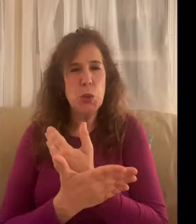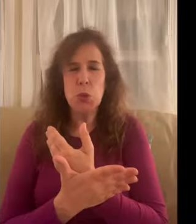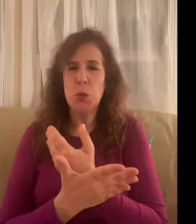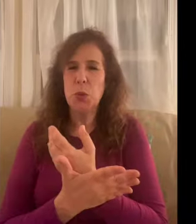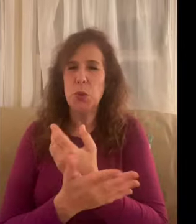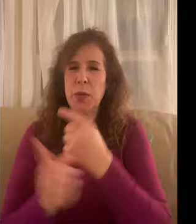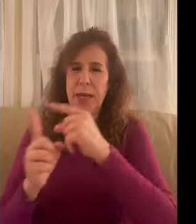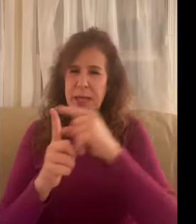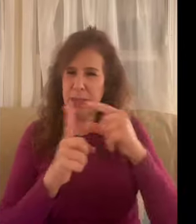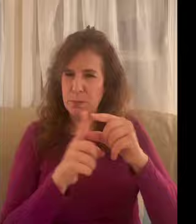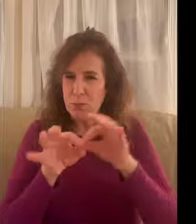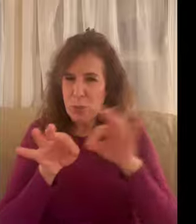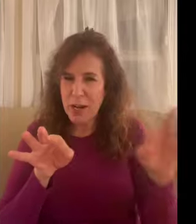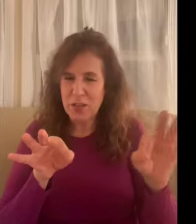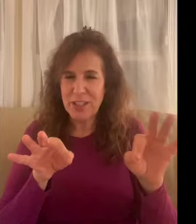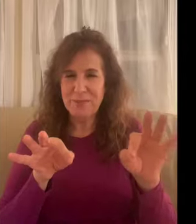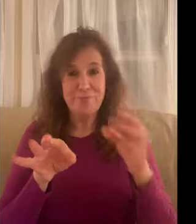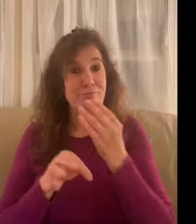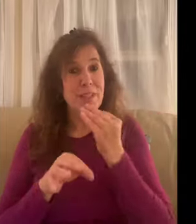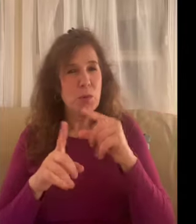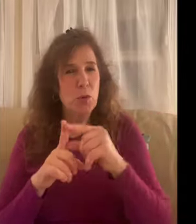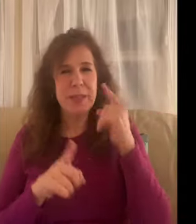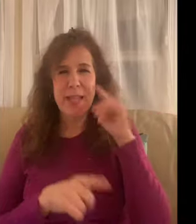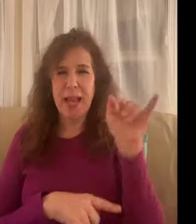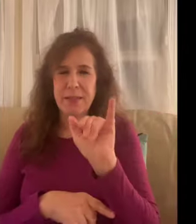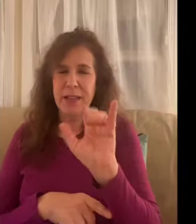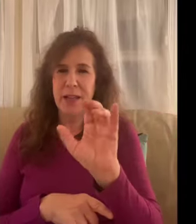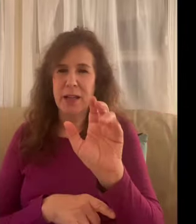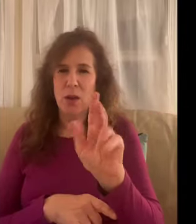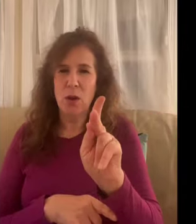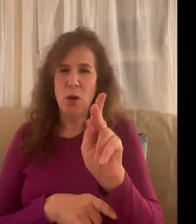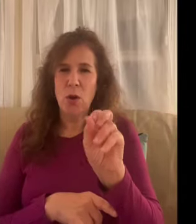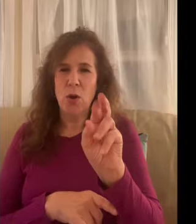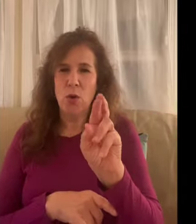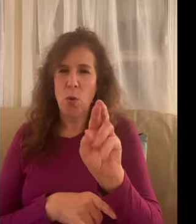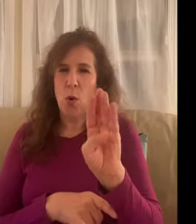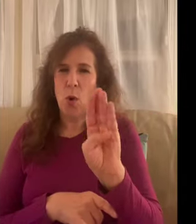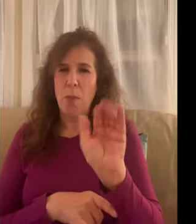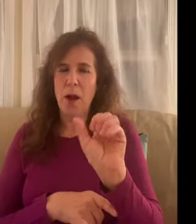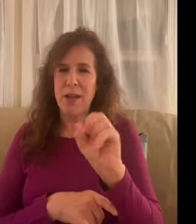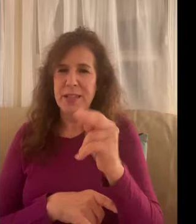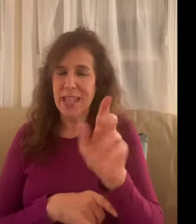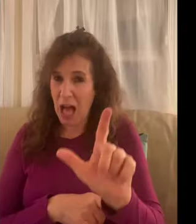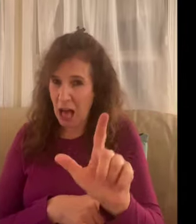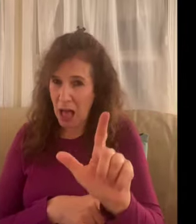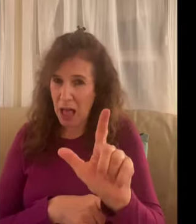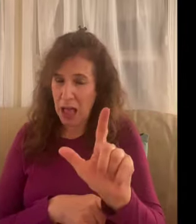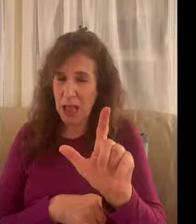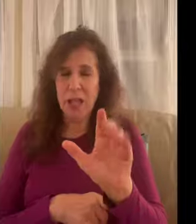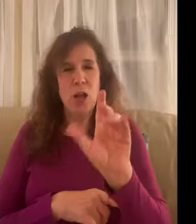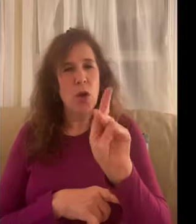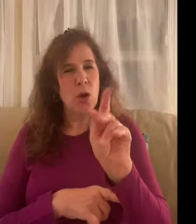basar. God saw that all flesh was corrupt. It's kind of it doesn't sound good in English, it's Kol